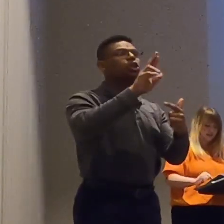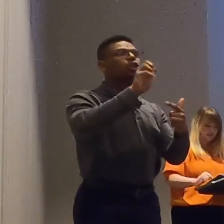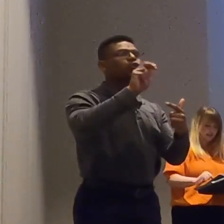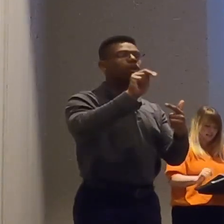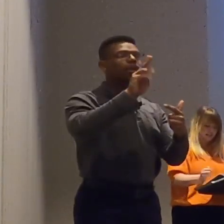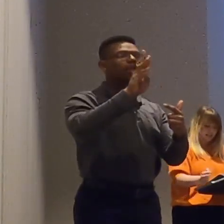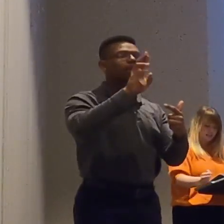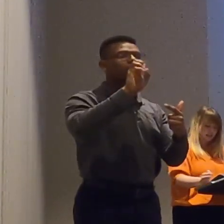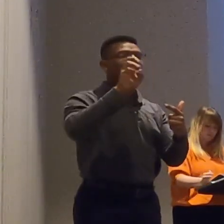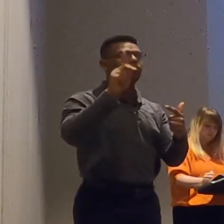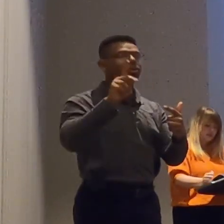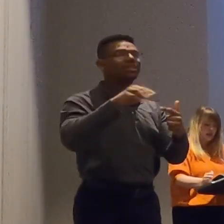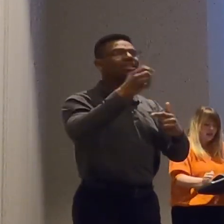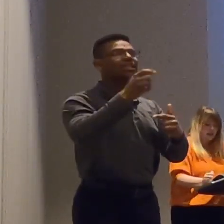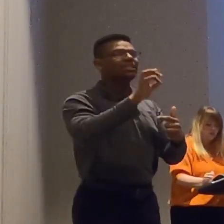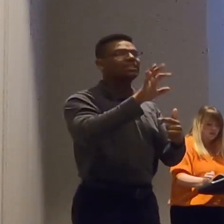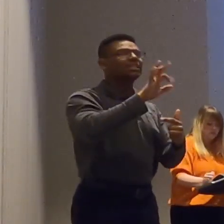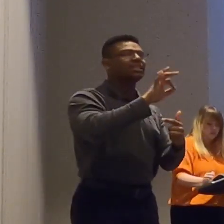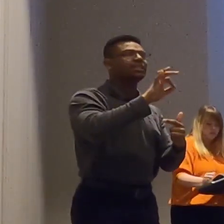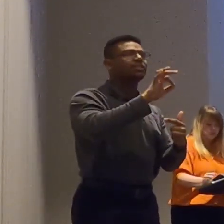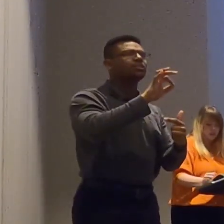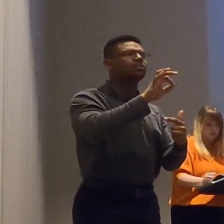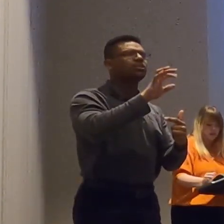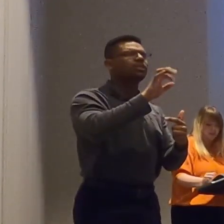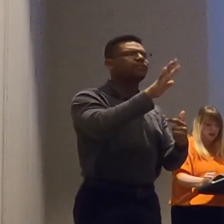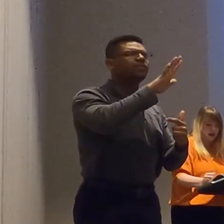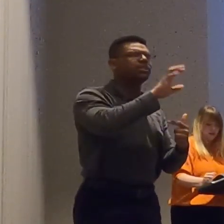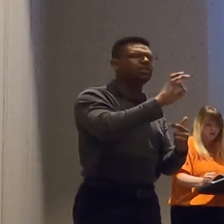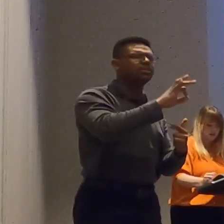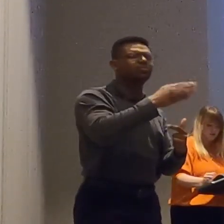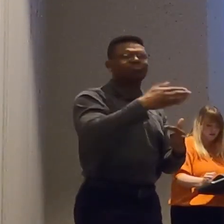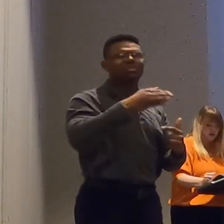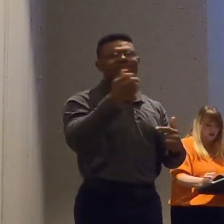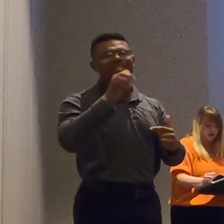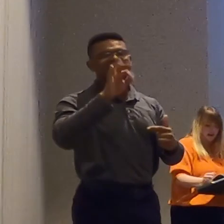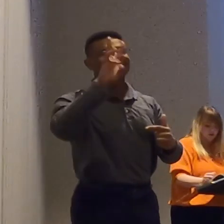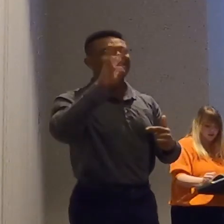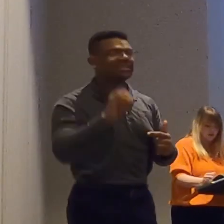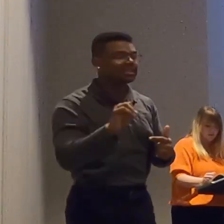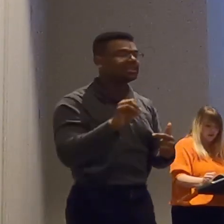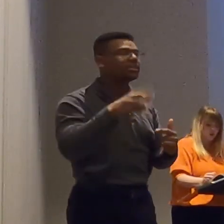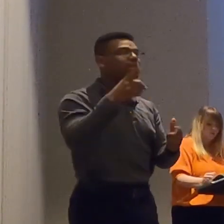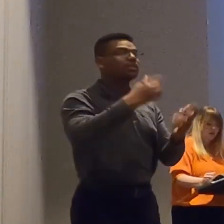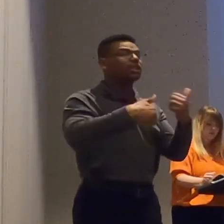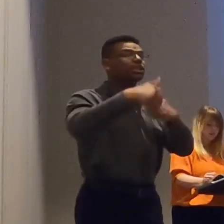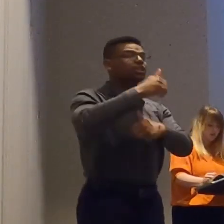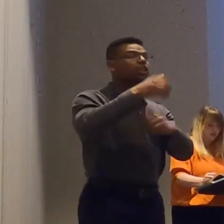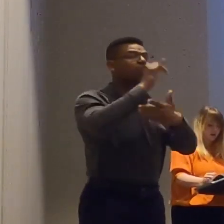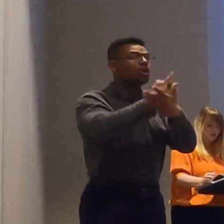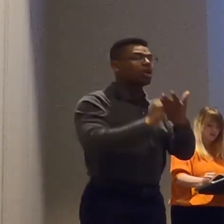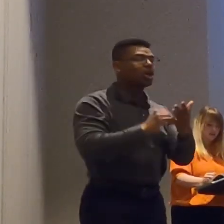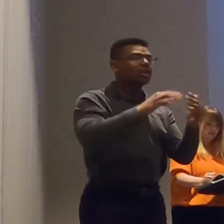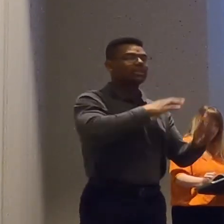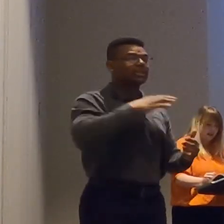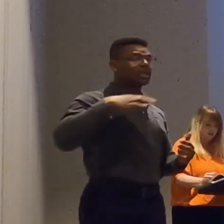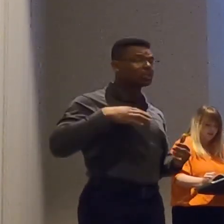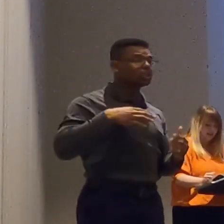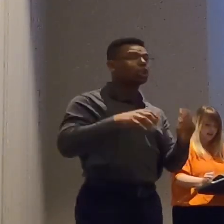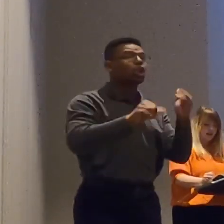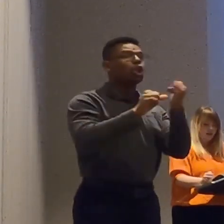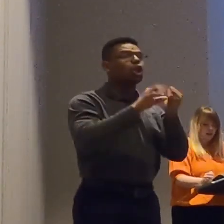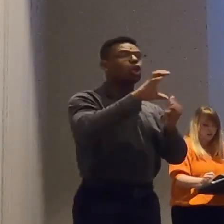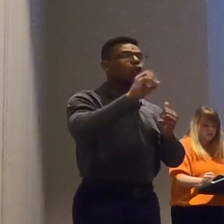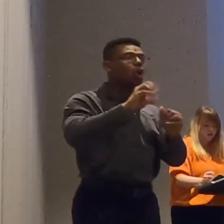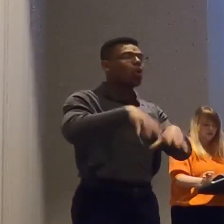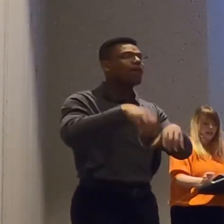and was there until 1960. He was the former chairman of the Common Grounds Art Council and co-founder of the Artist Collective